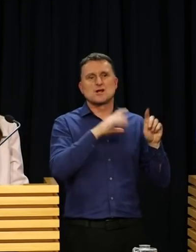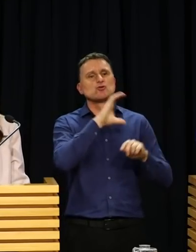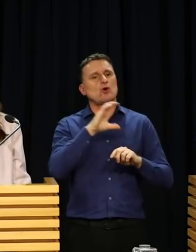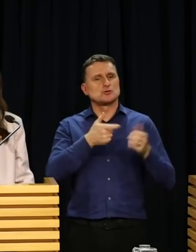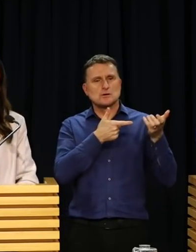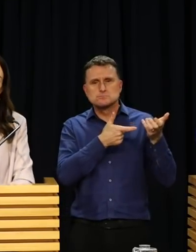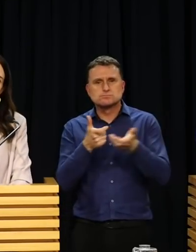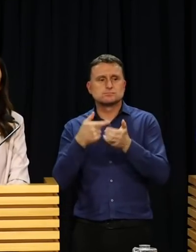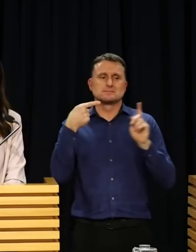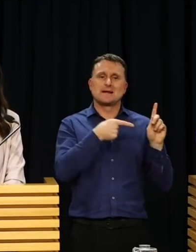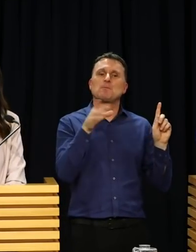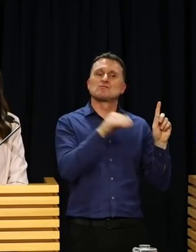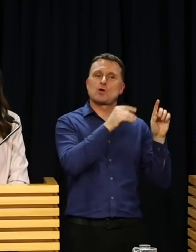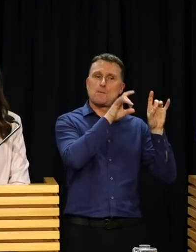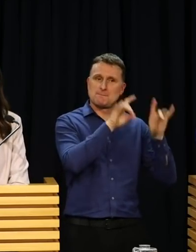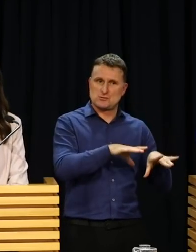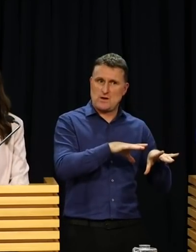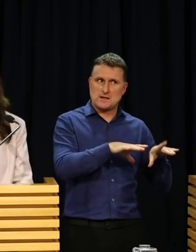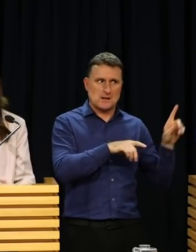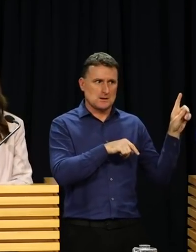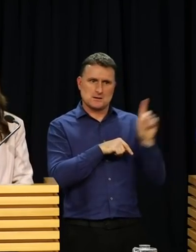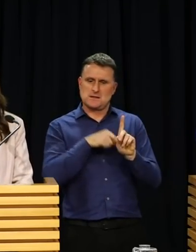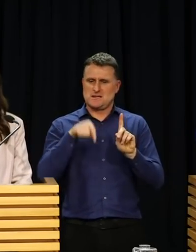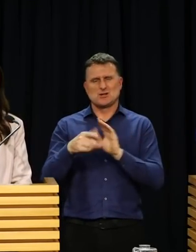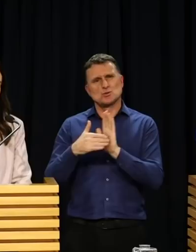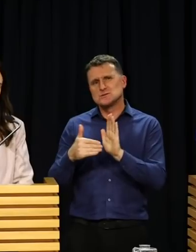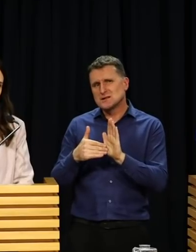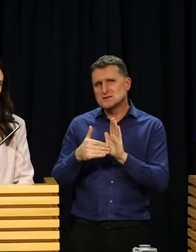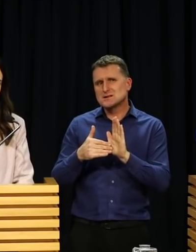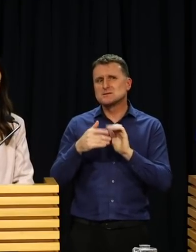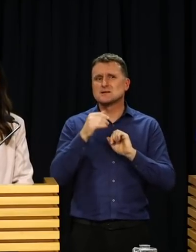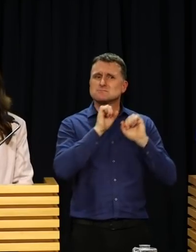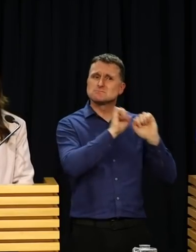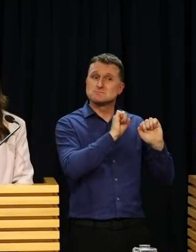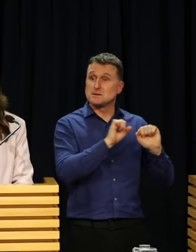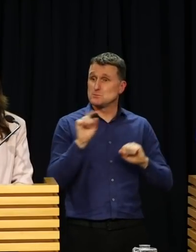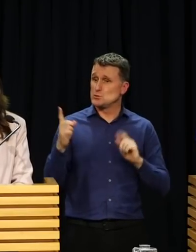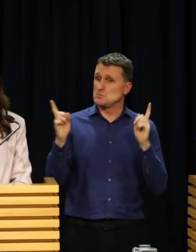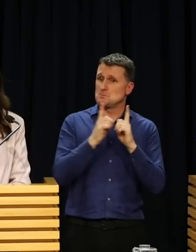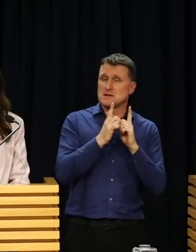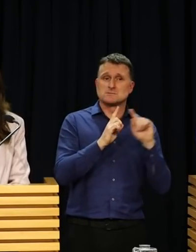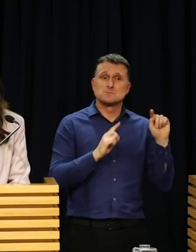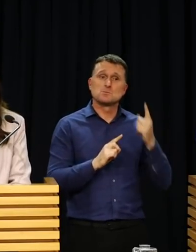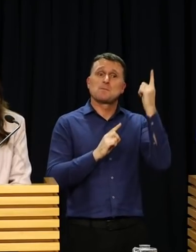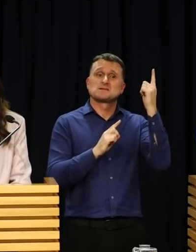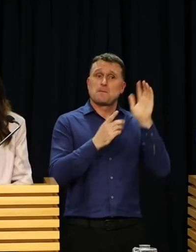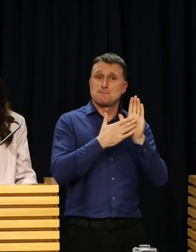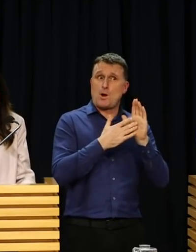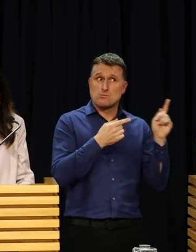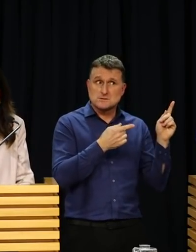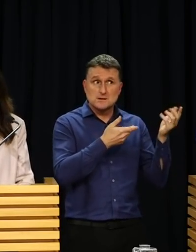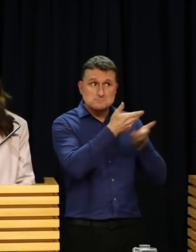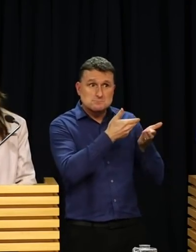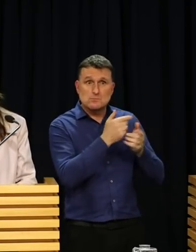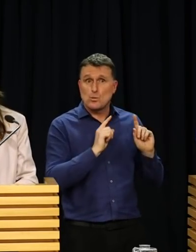know that his first form of racism was against Indigenous Australians. We is would this be... something that you raised with Prime Minister Morrison, for instance, the recent bilateral? Can we would... it be translated?